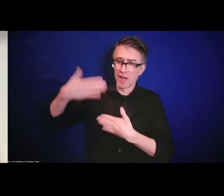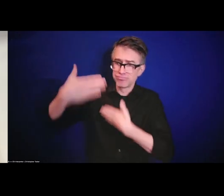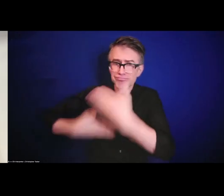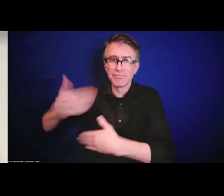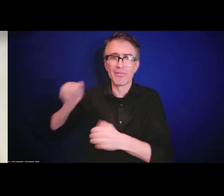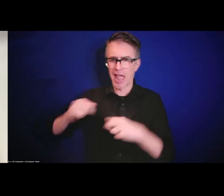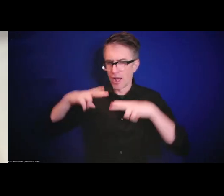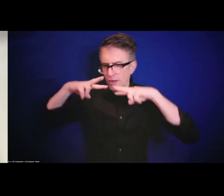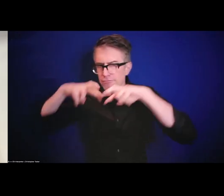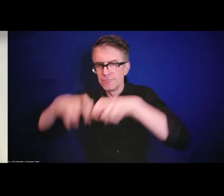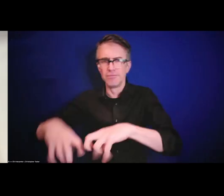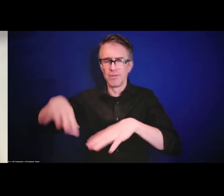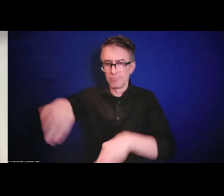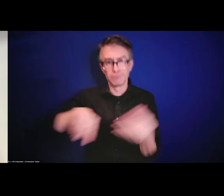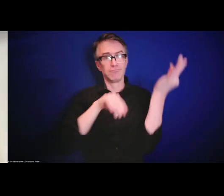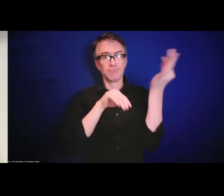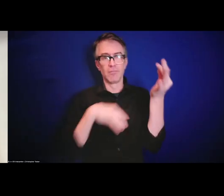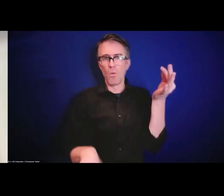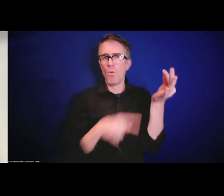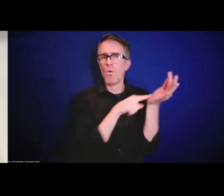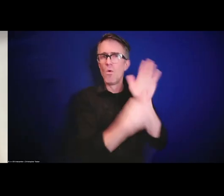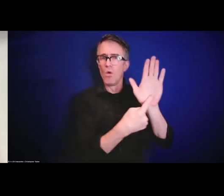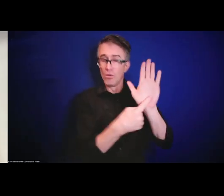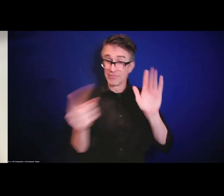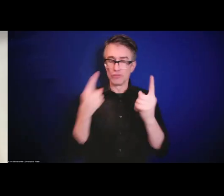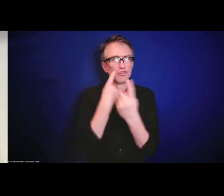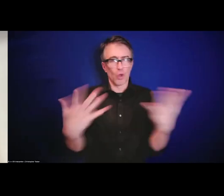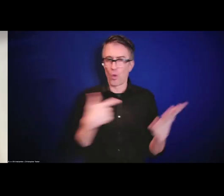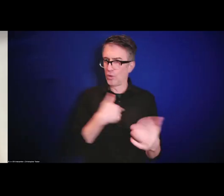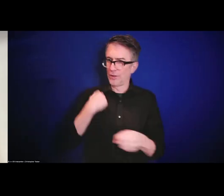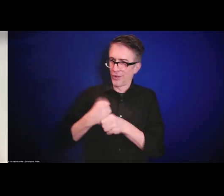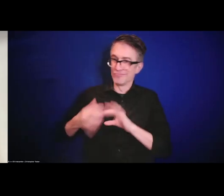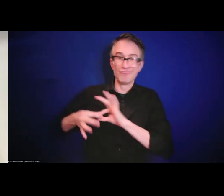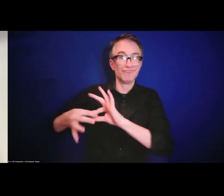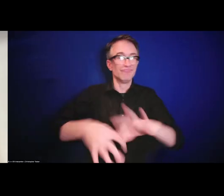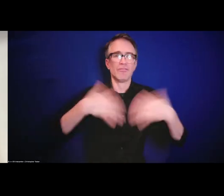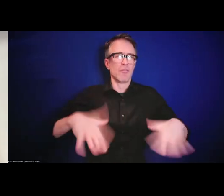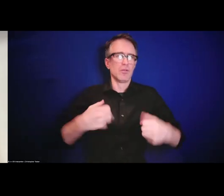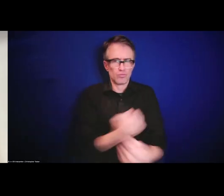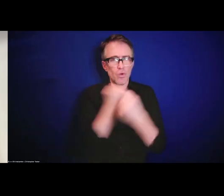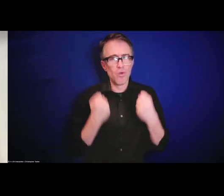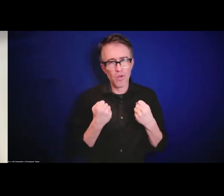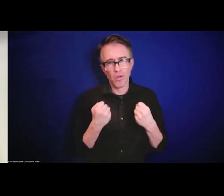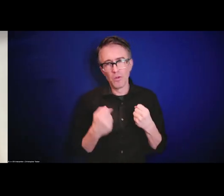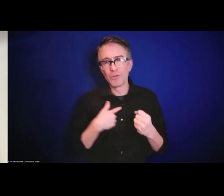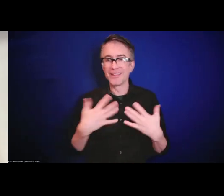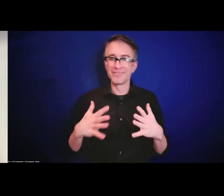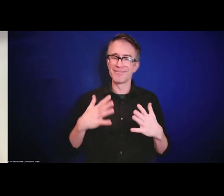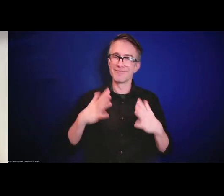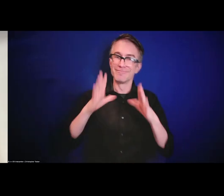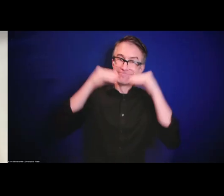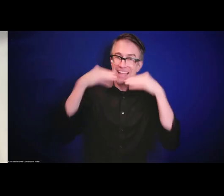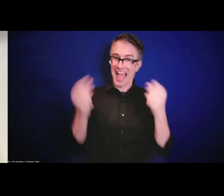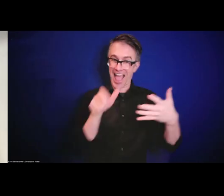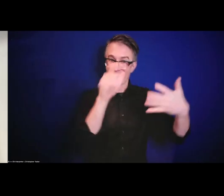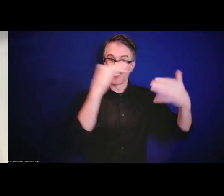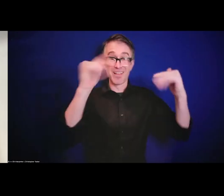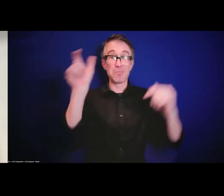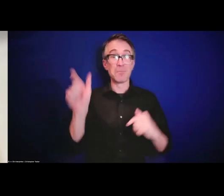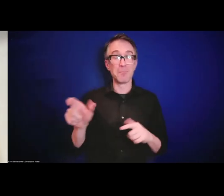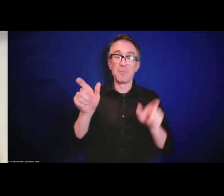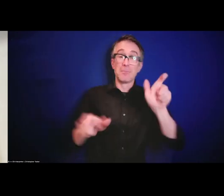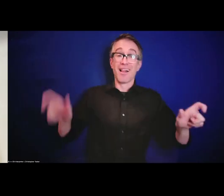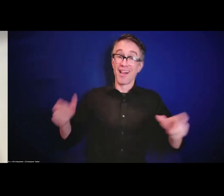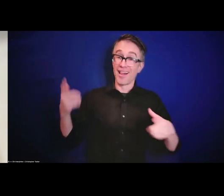speakers today who will help us explore the topics that we cover in the guidance. We also have intentionally reserved a